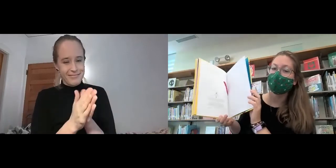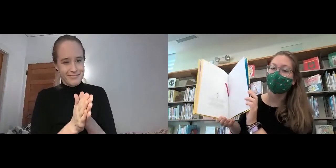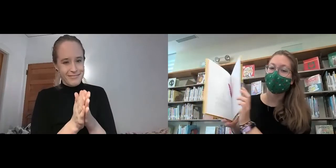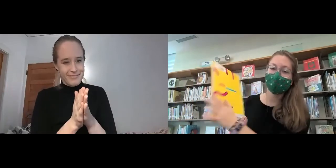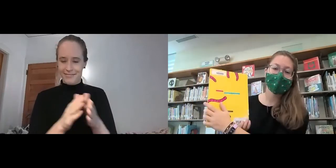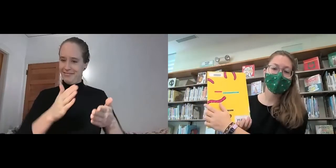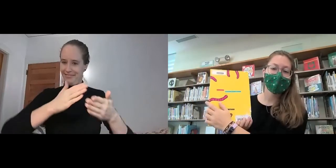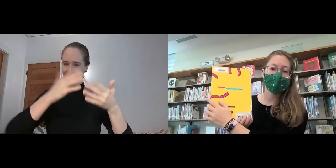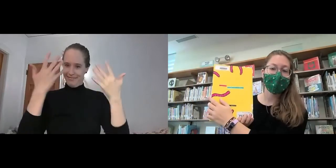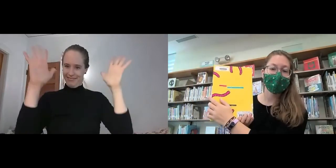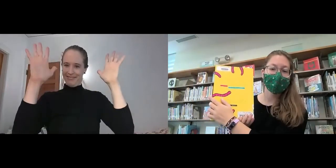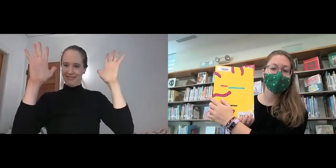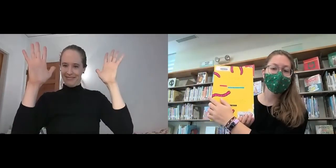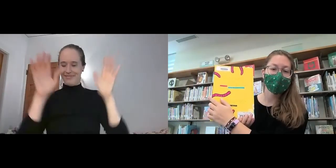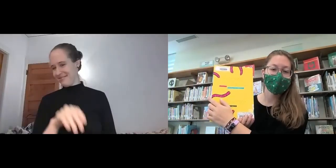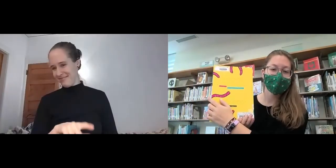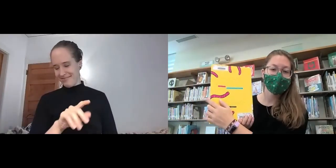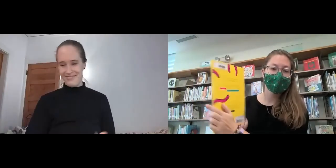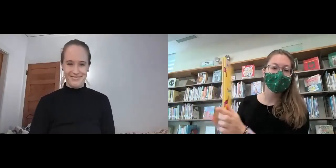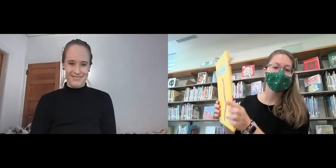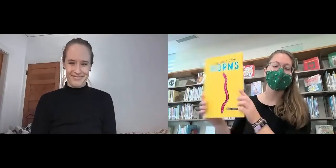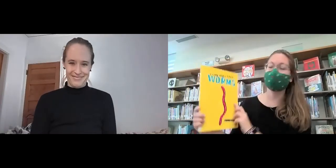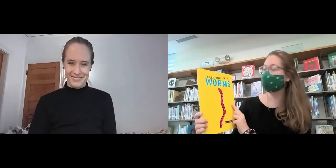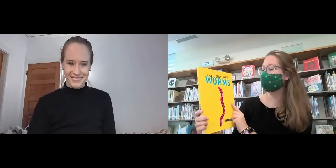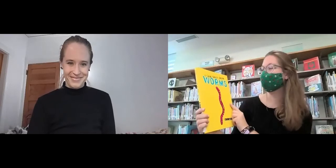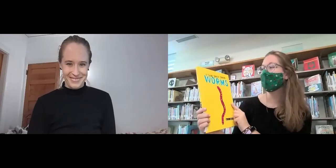The end.